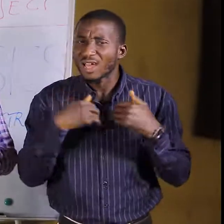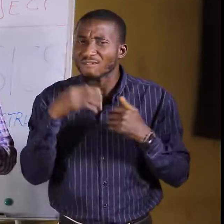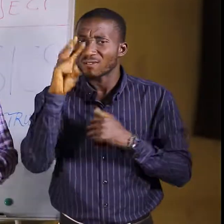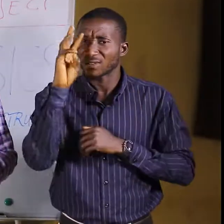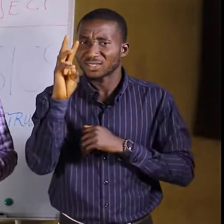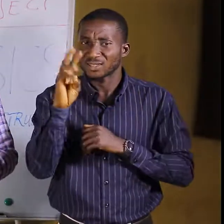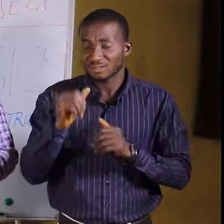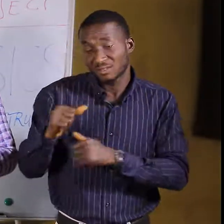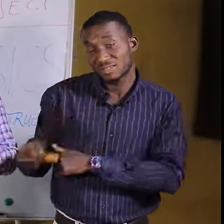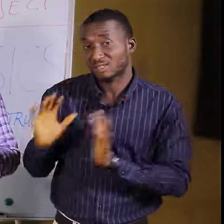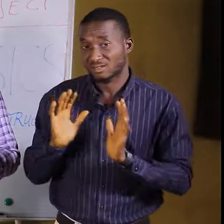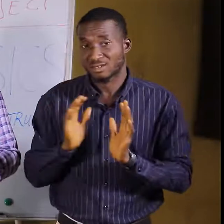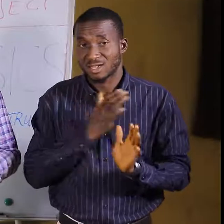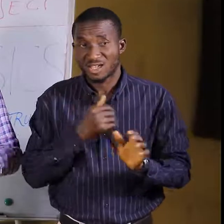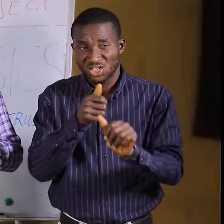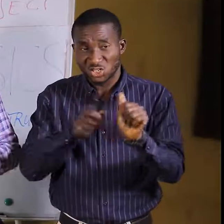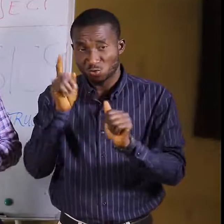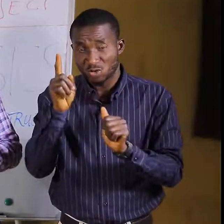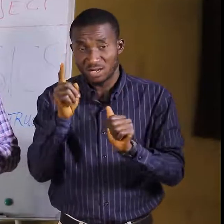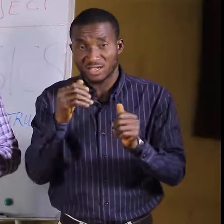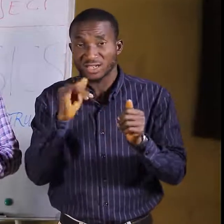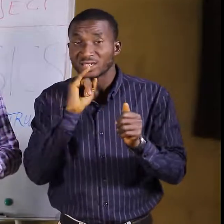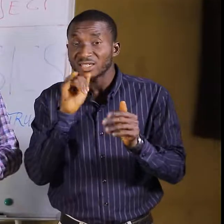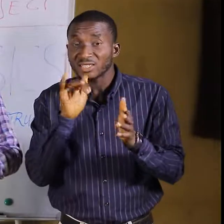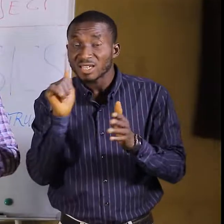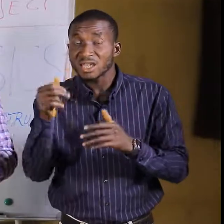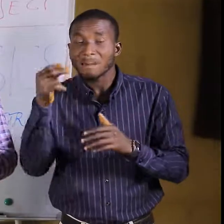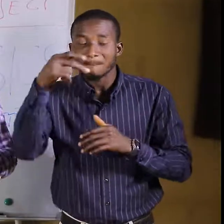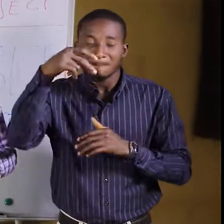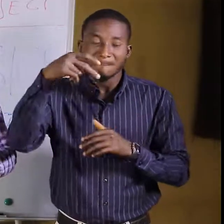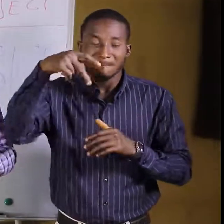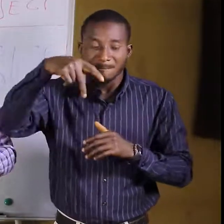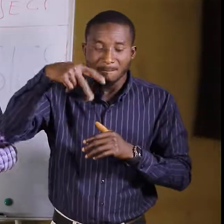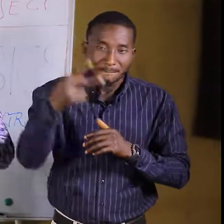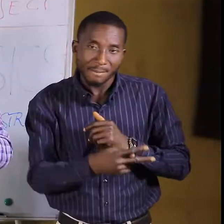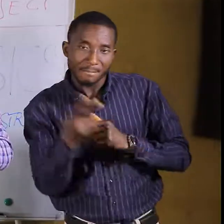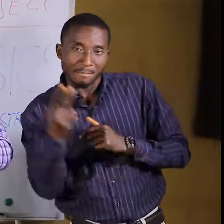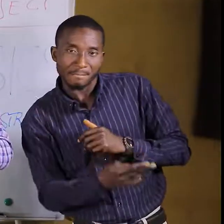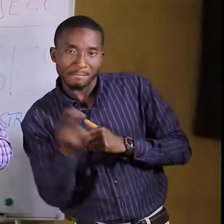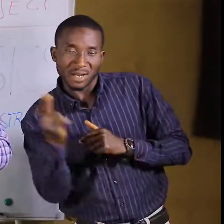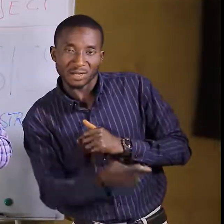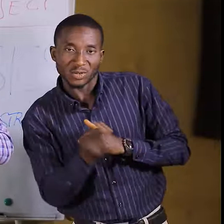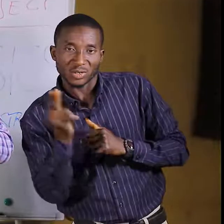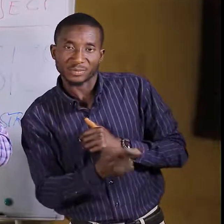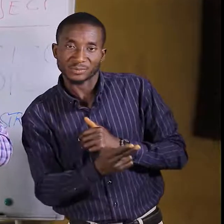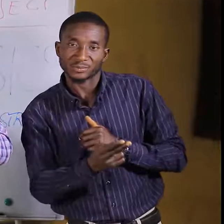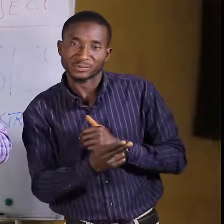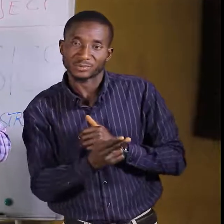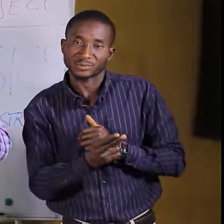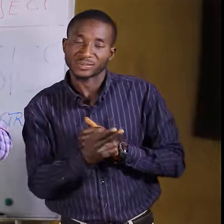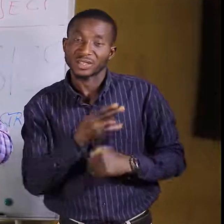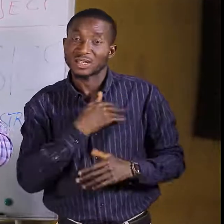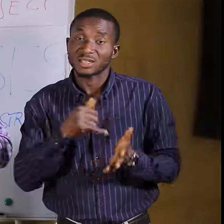6 sides, and each side is a parallelogram, which means that there are